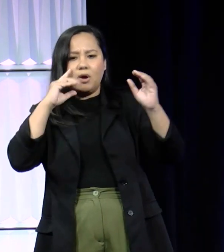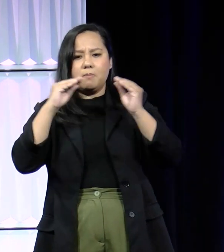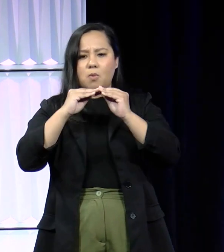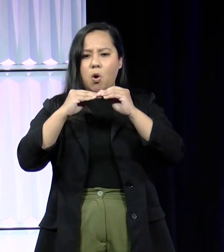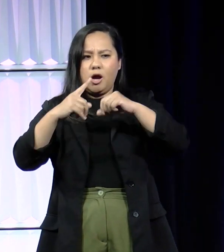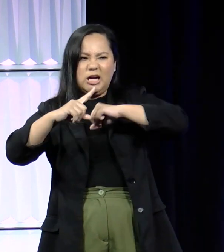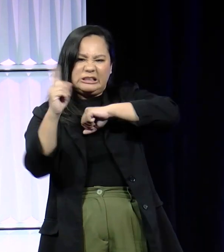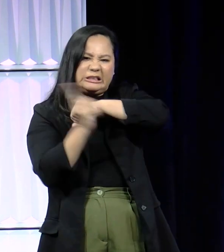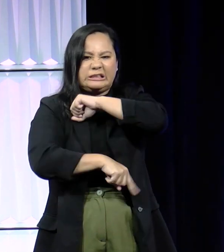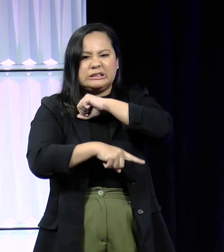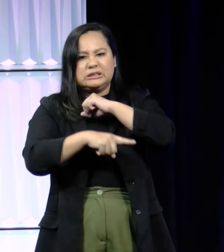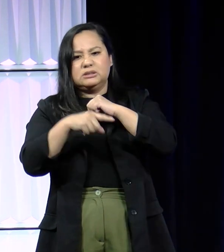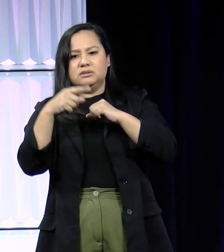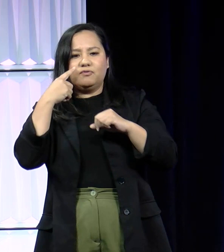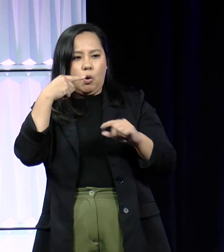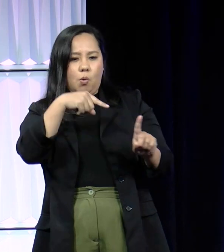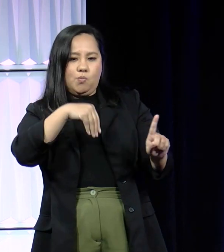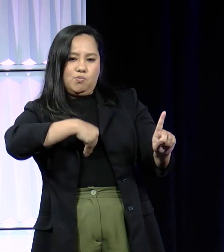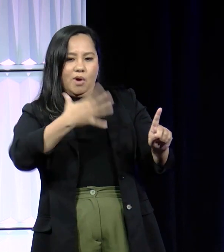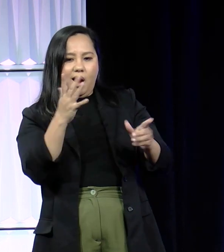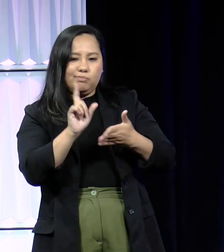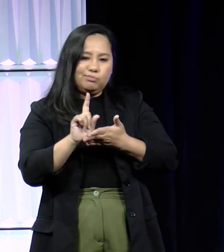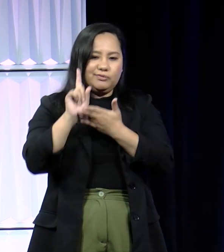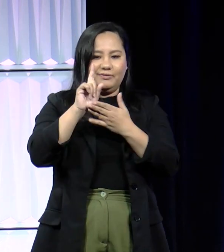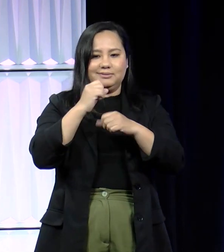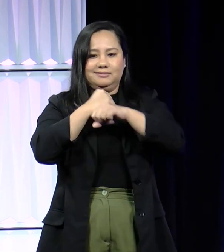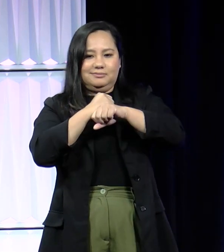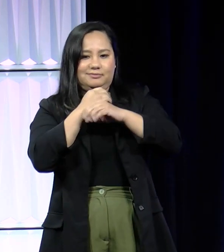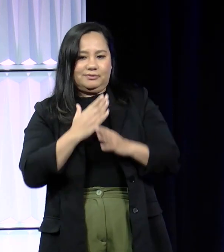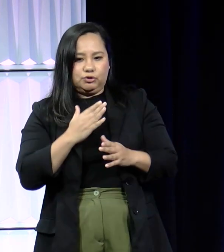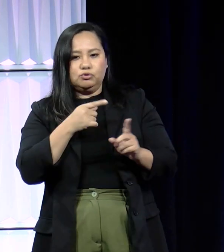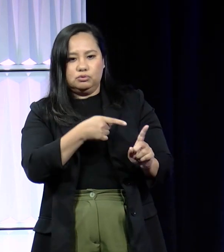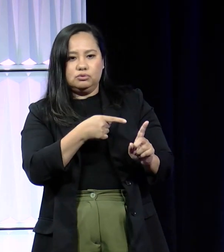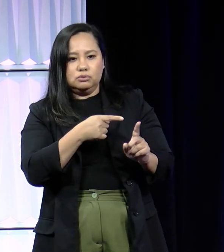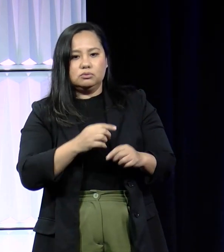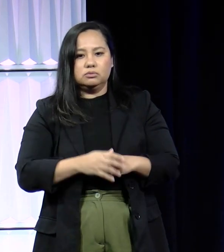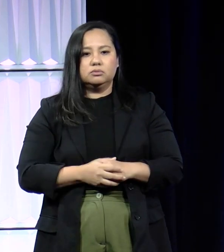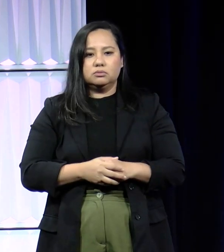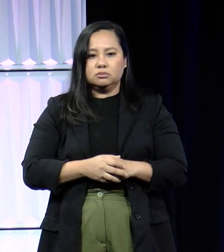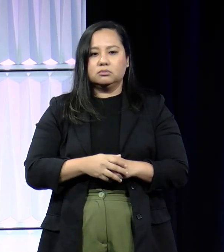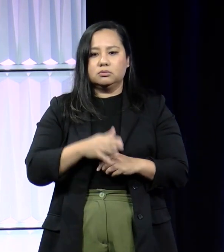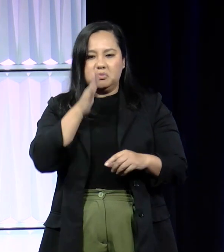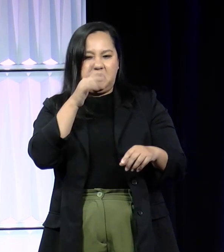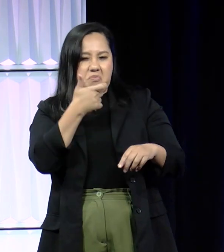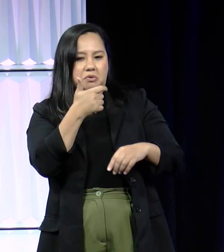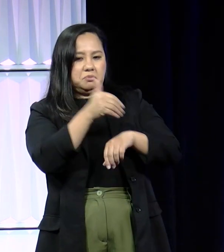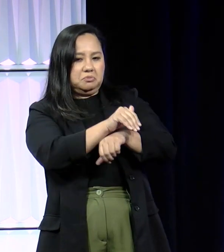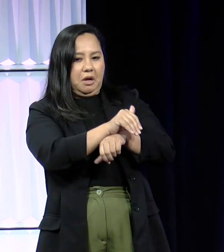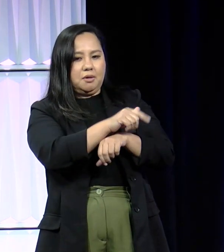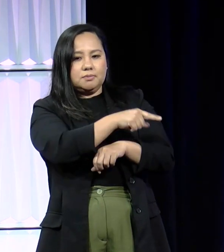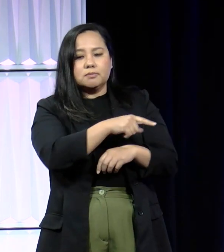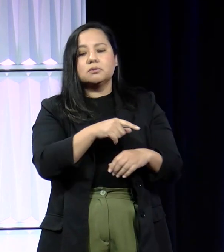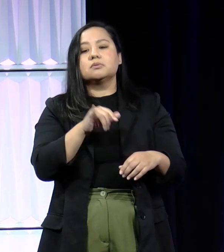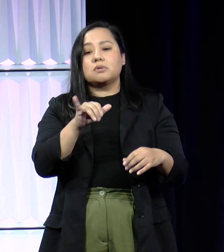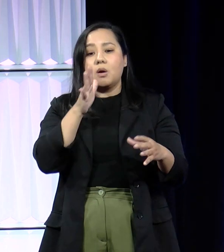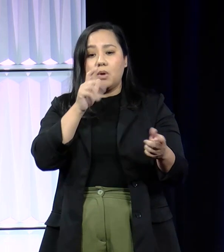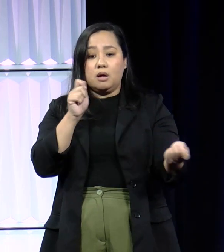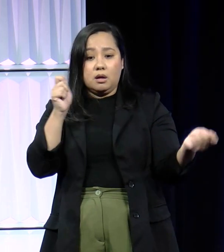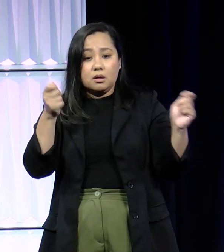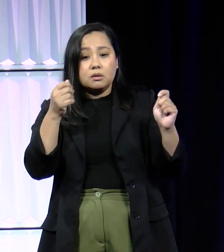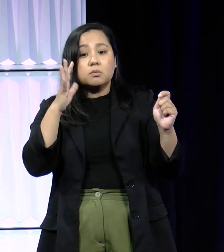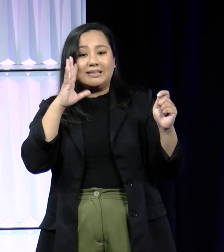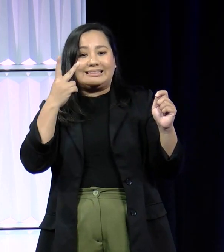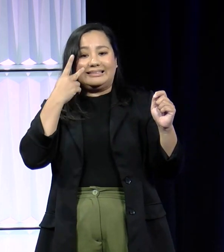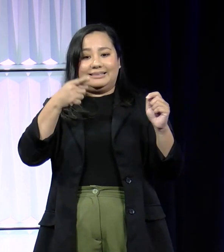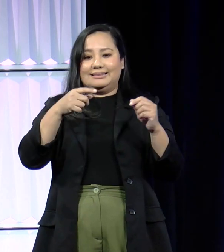to evolve, and we've seen our nation's leaders acknowledge sexual violence as a public health crisis that needs to be